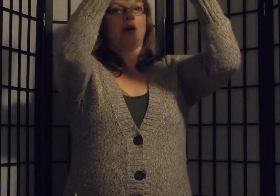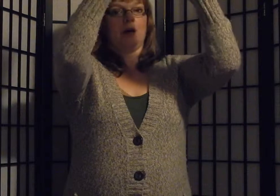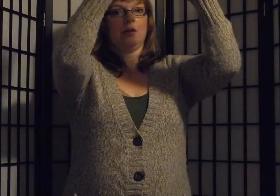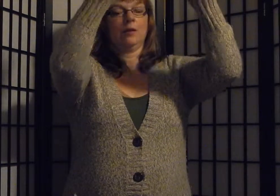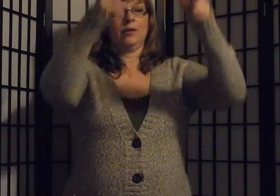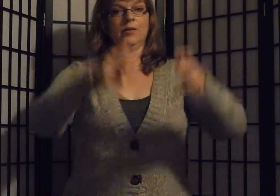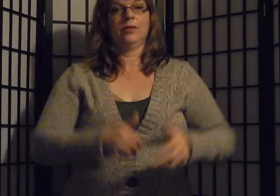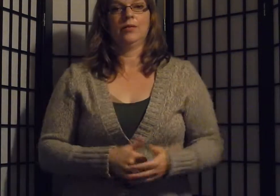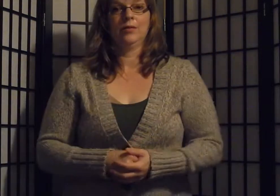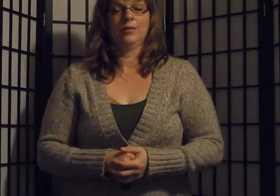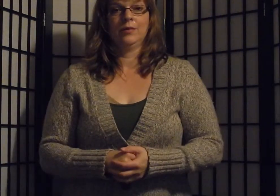Basketball.